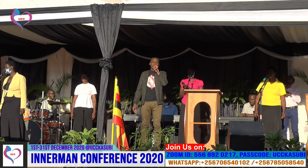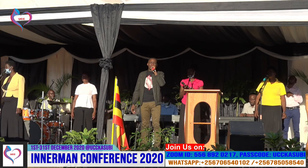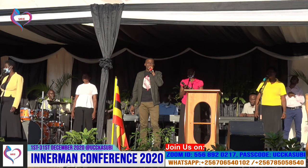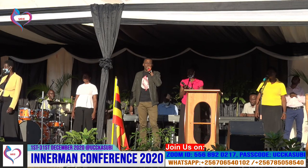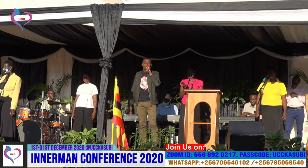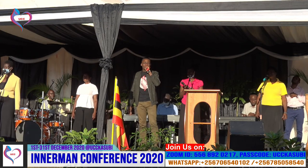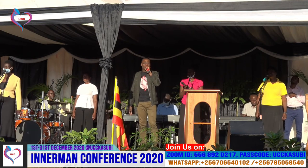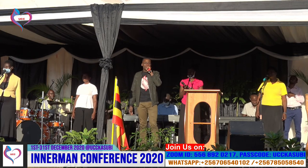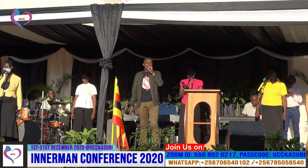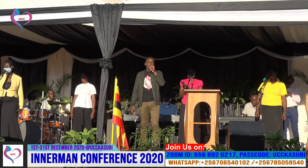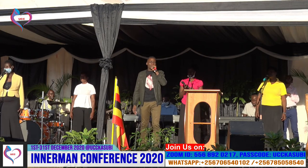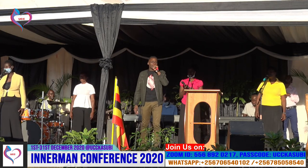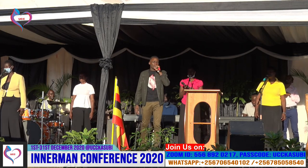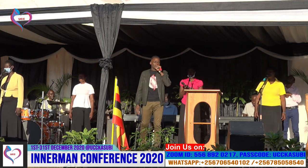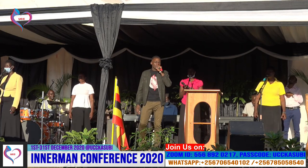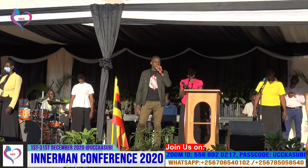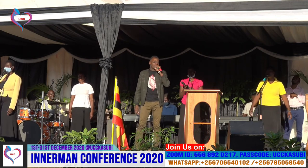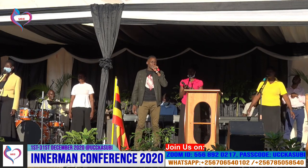tewali yomulala.